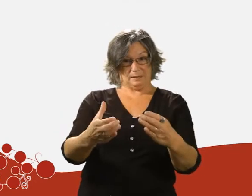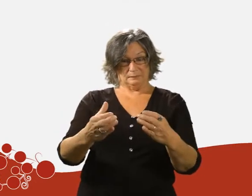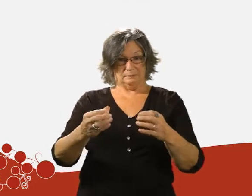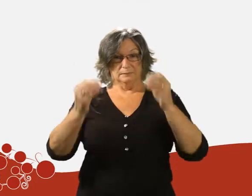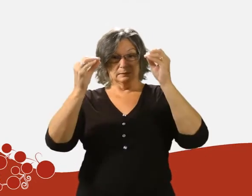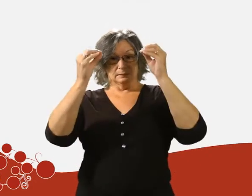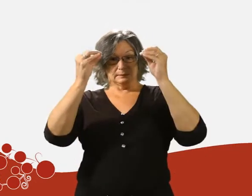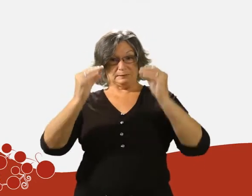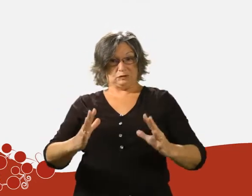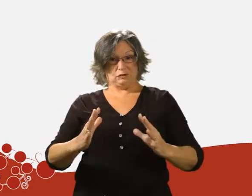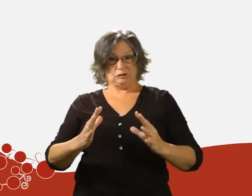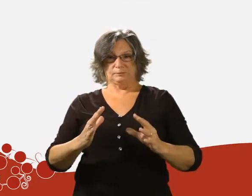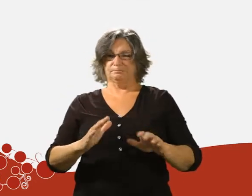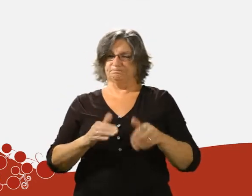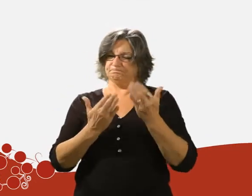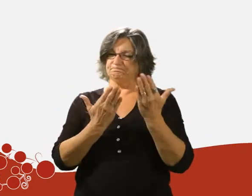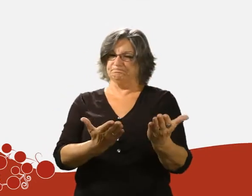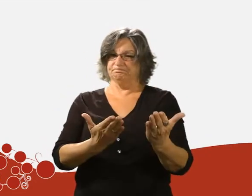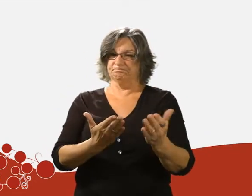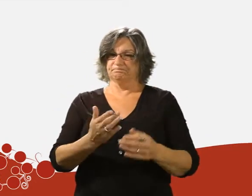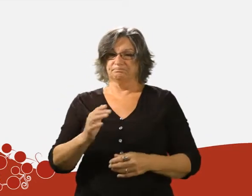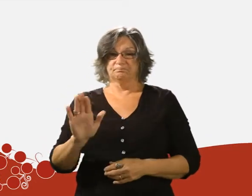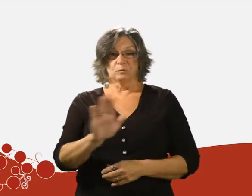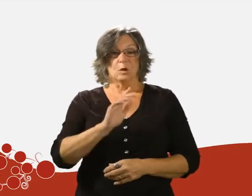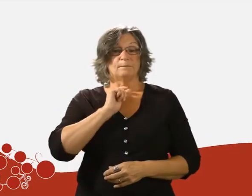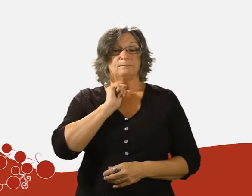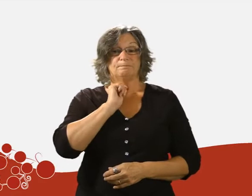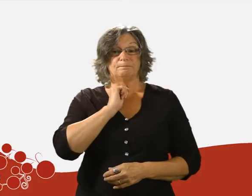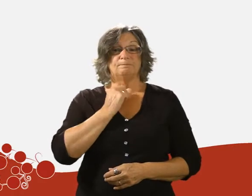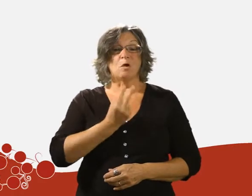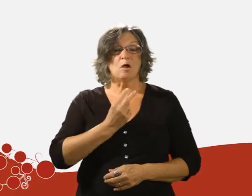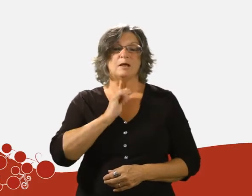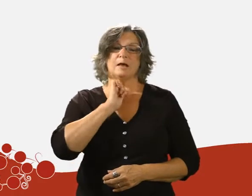This is why your instructor will ask you that you do not use your voice during class.